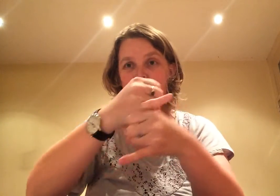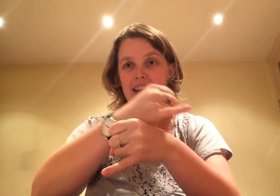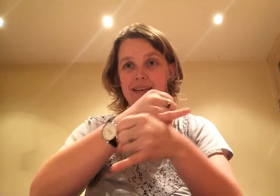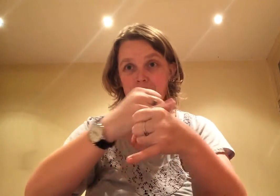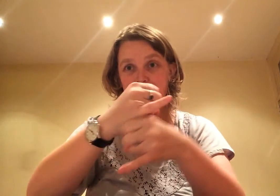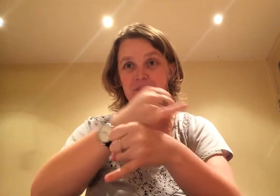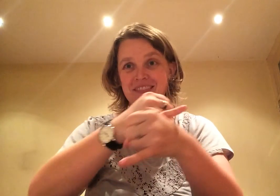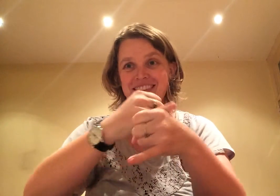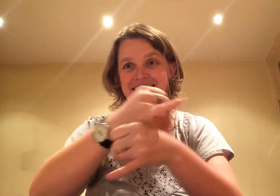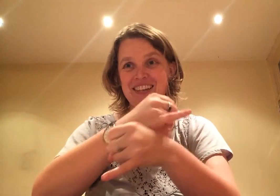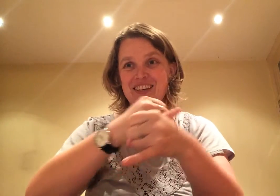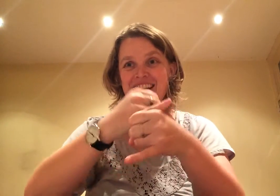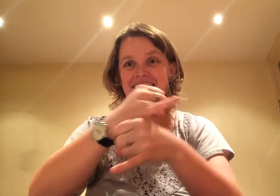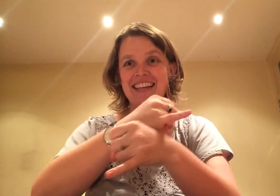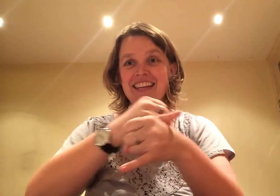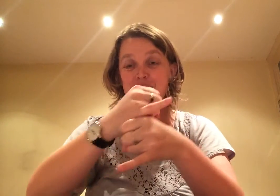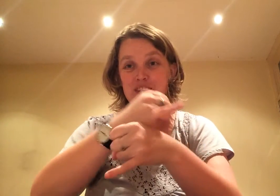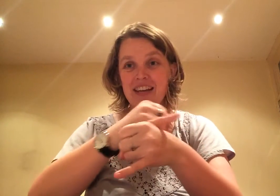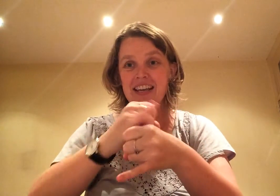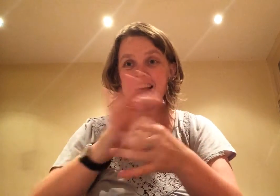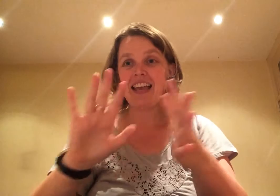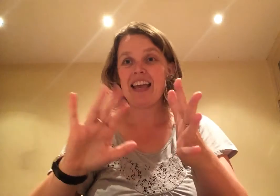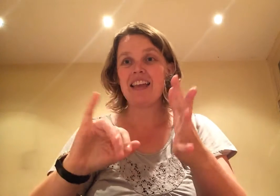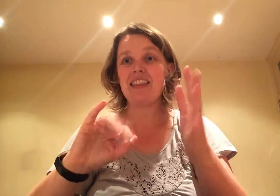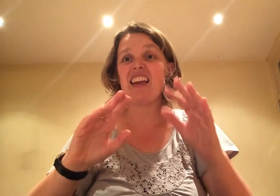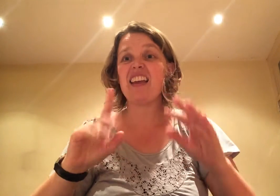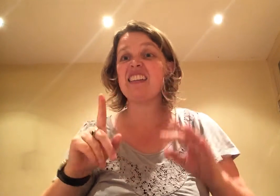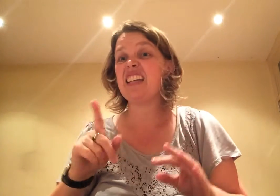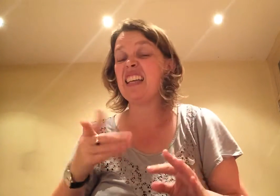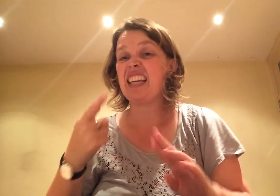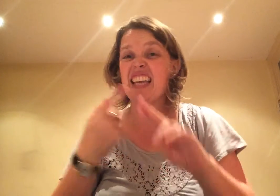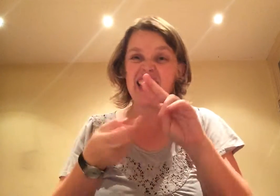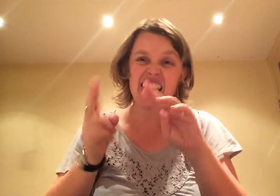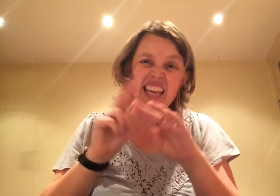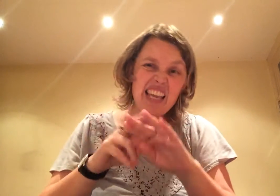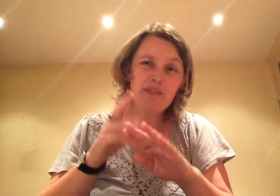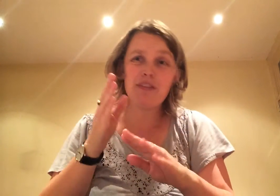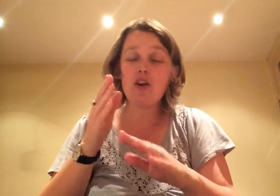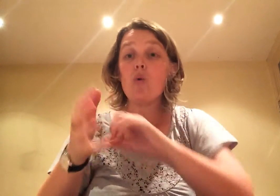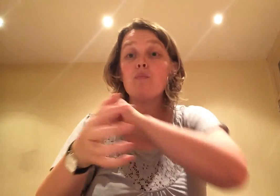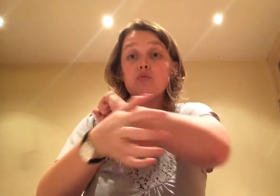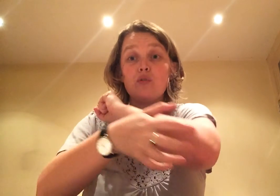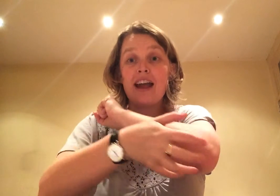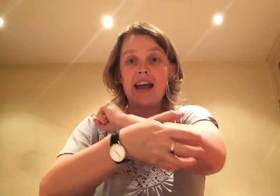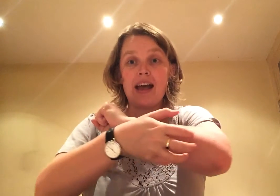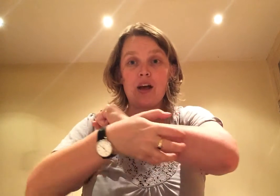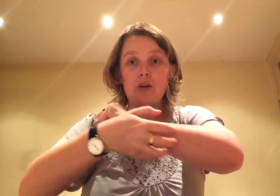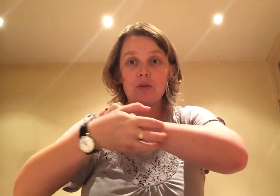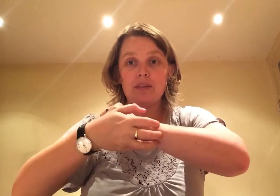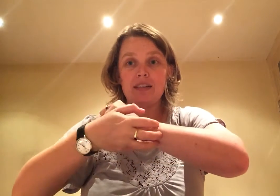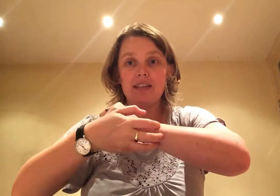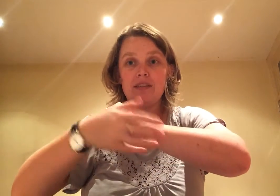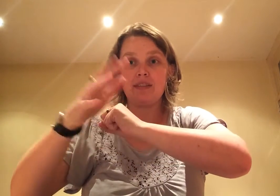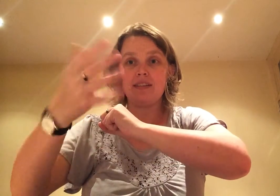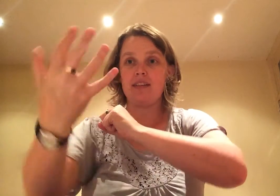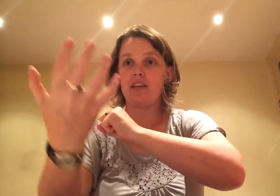Grey. Okay, grey. And then or brown. If this is like your